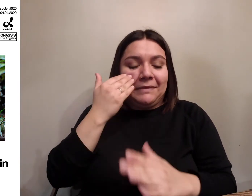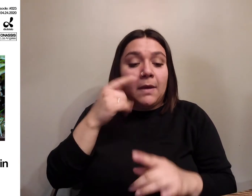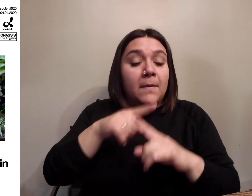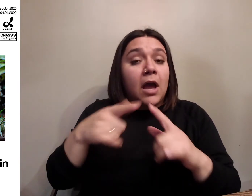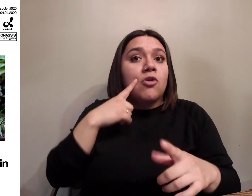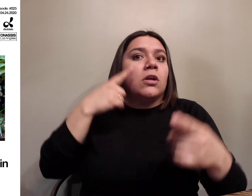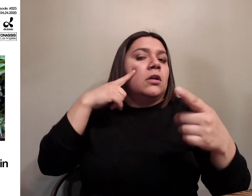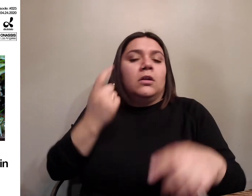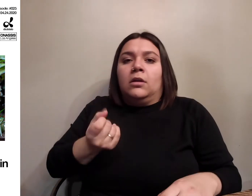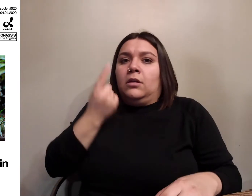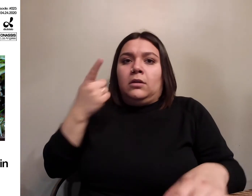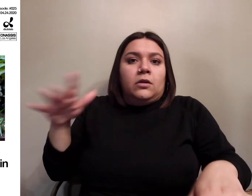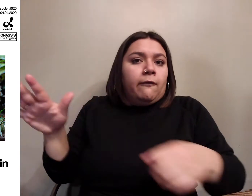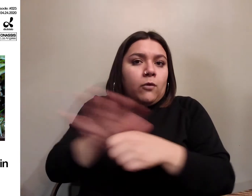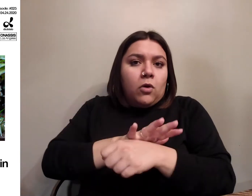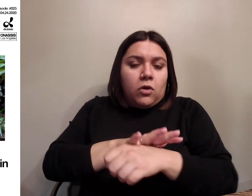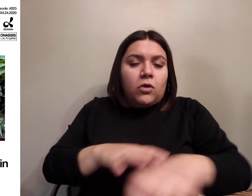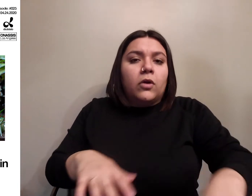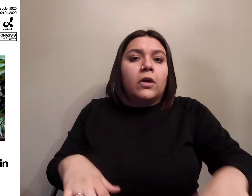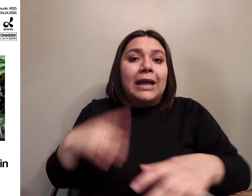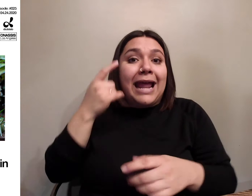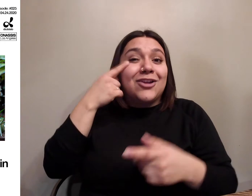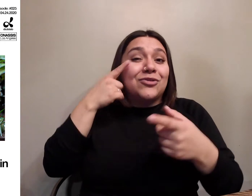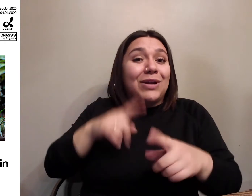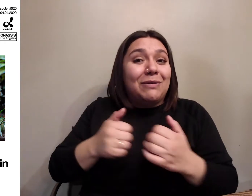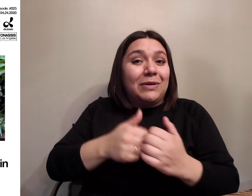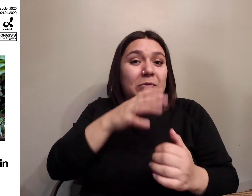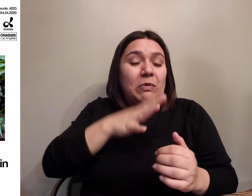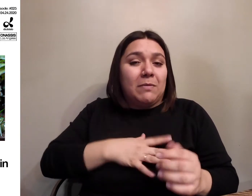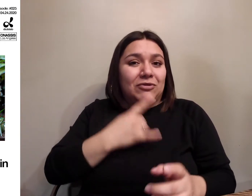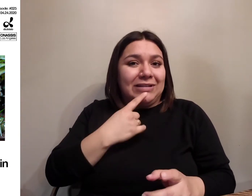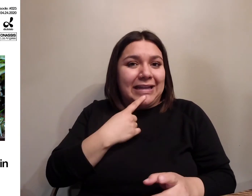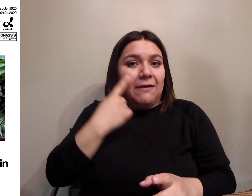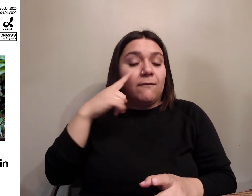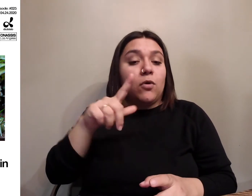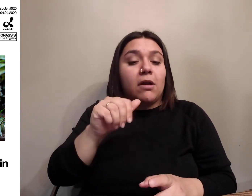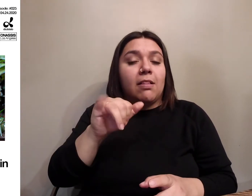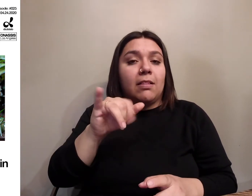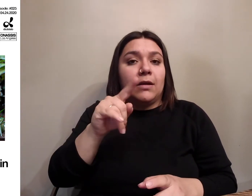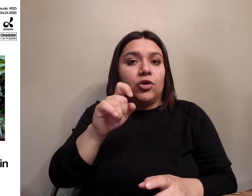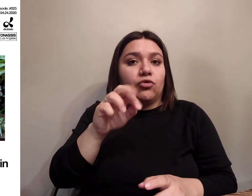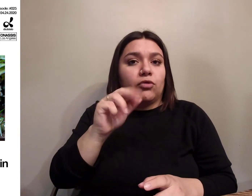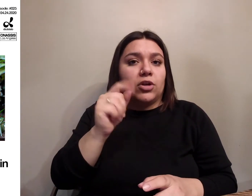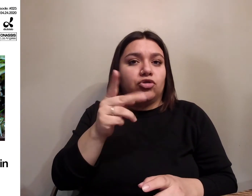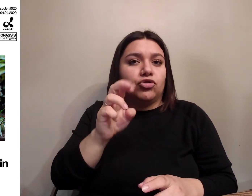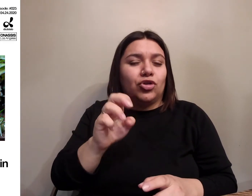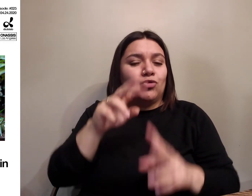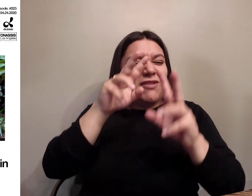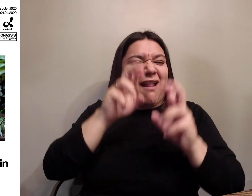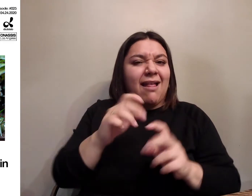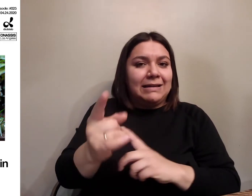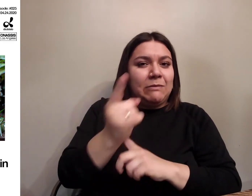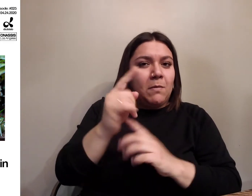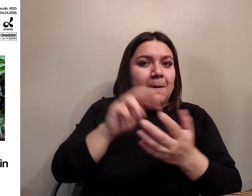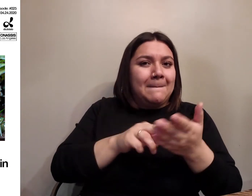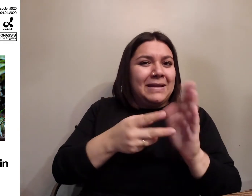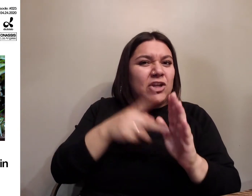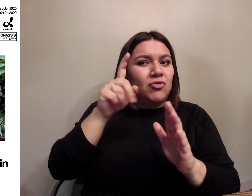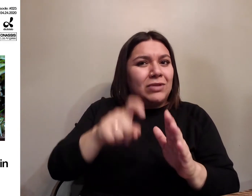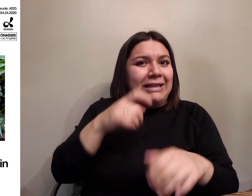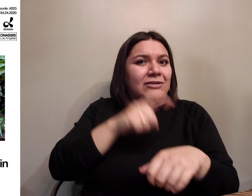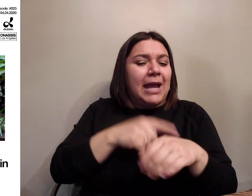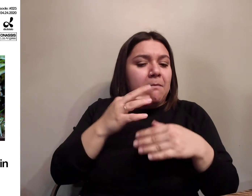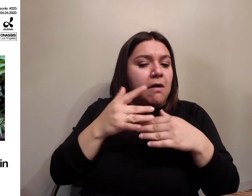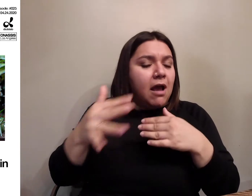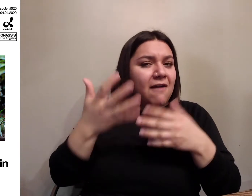this moment in time. And I completely understand and agree with what she's saying. For literature to analyze